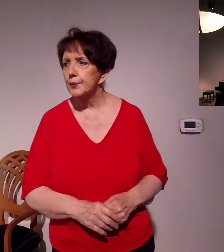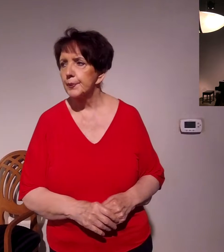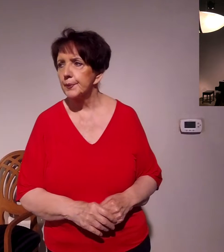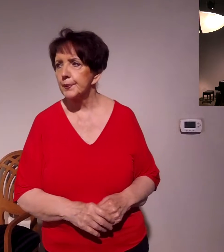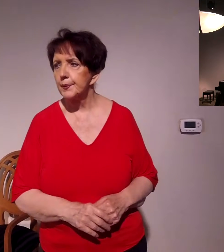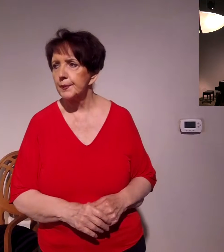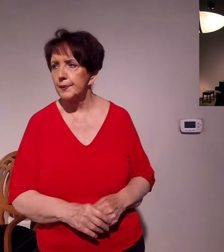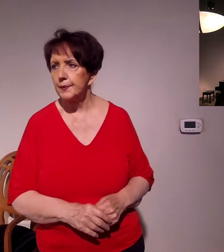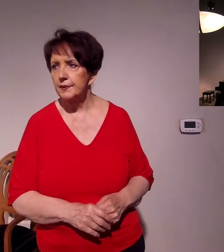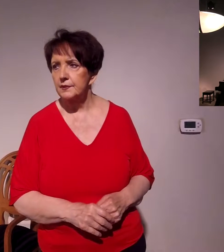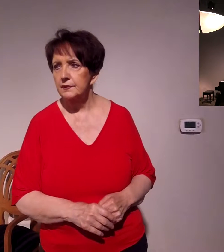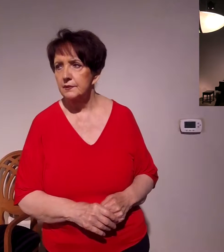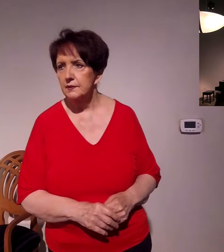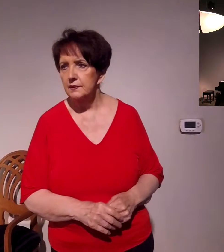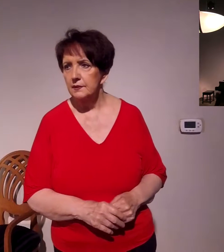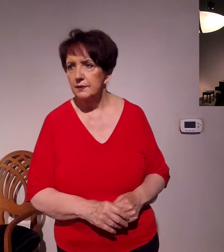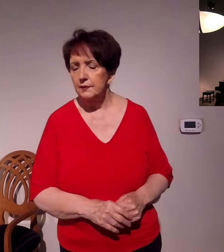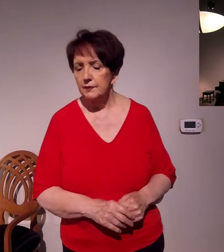So,